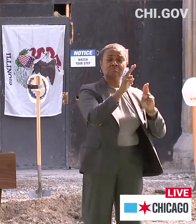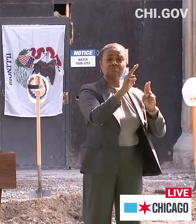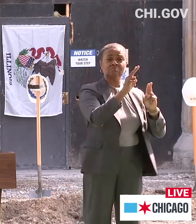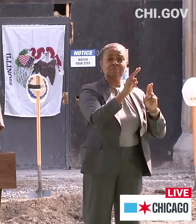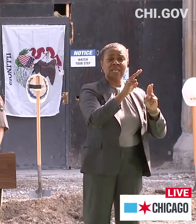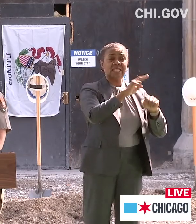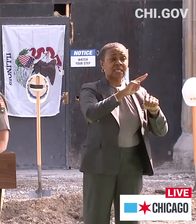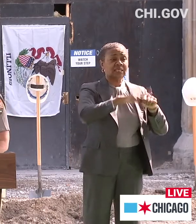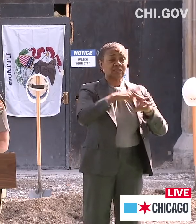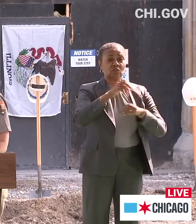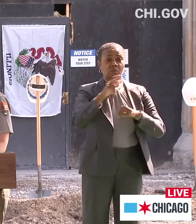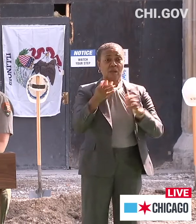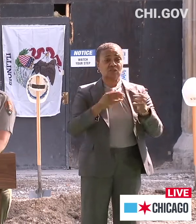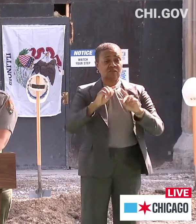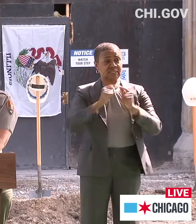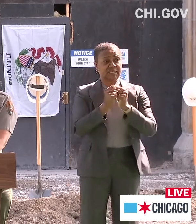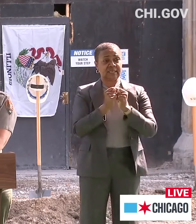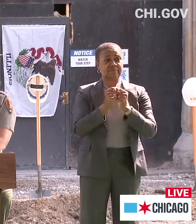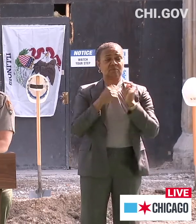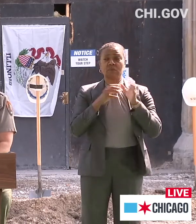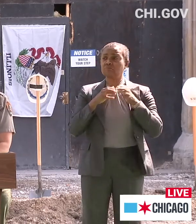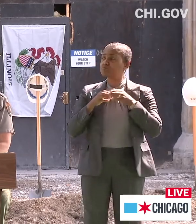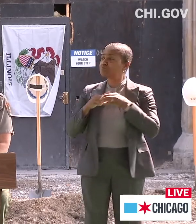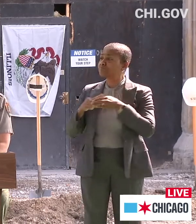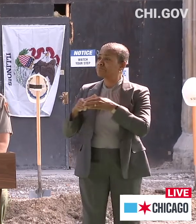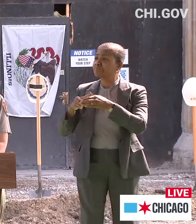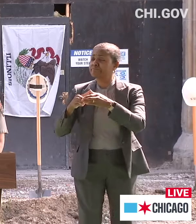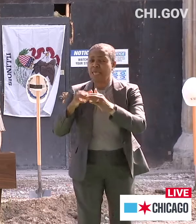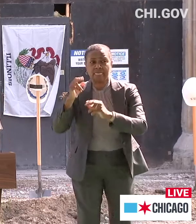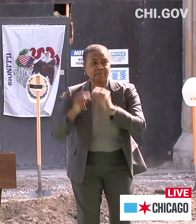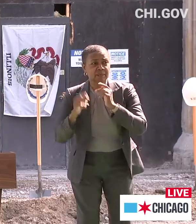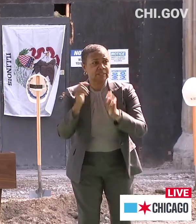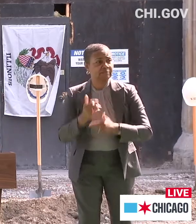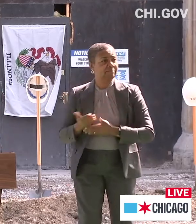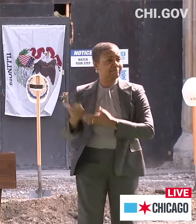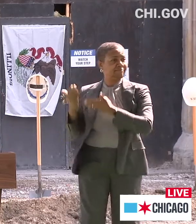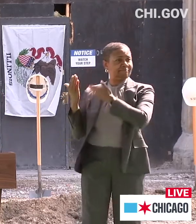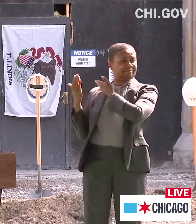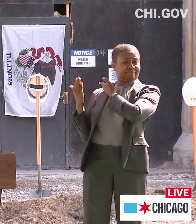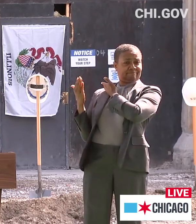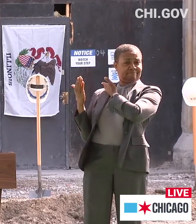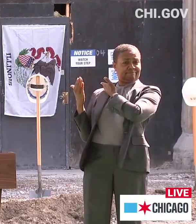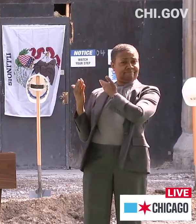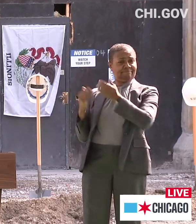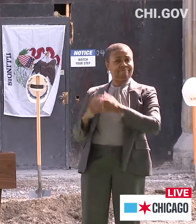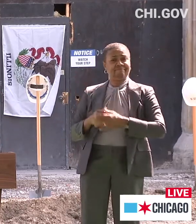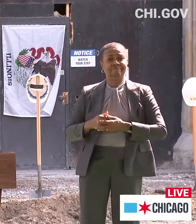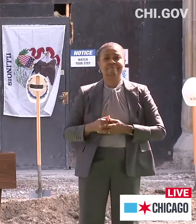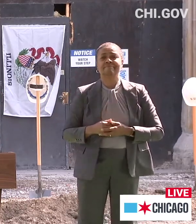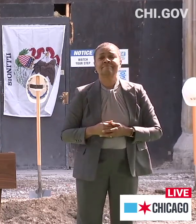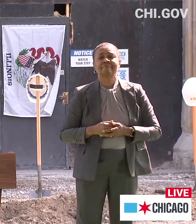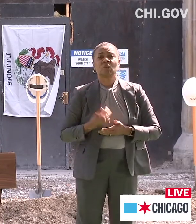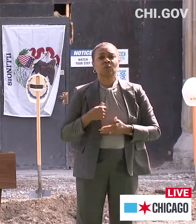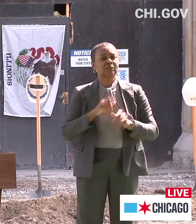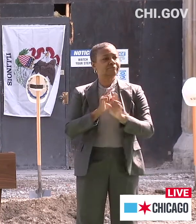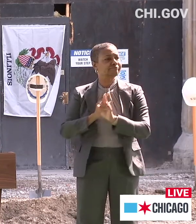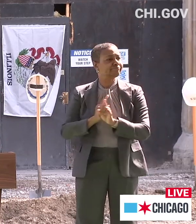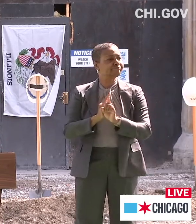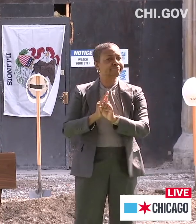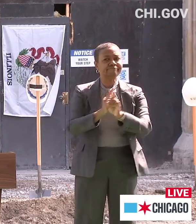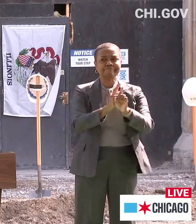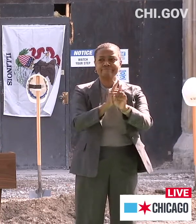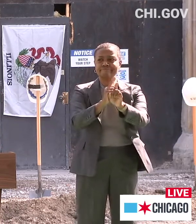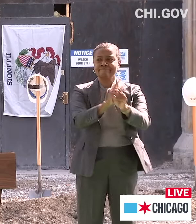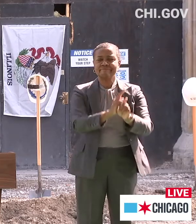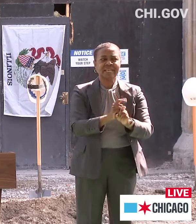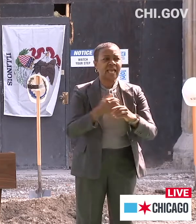Park Service team gave me a tour of the clock tower building that is standing behind us. And they walked me through, and they